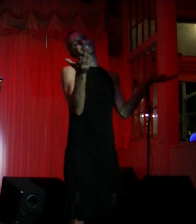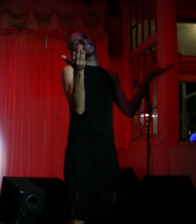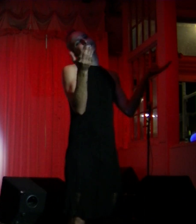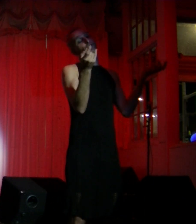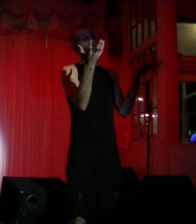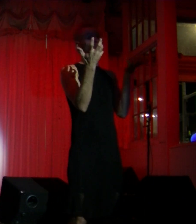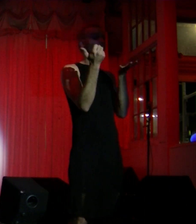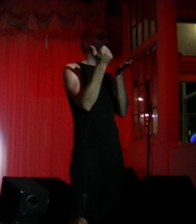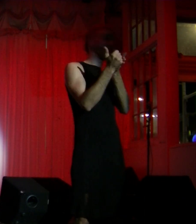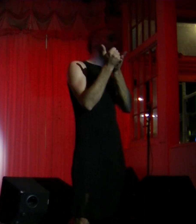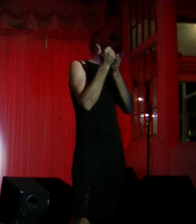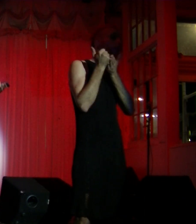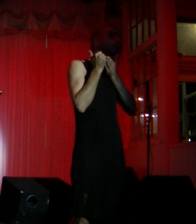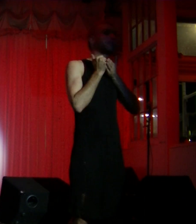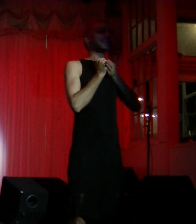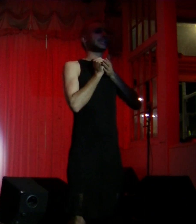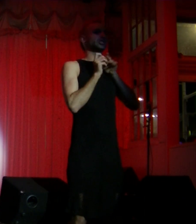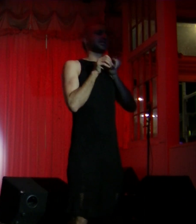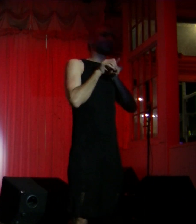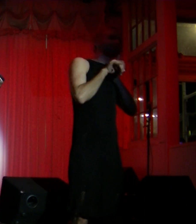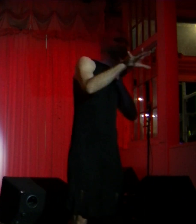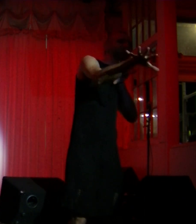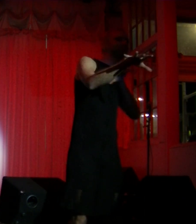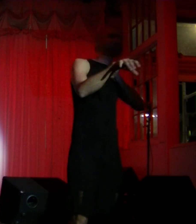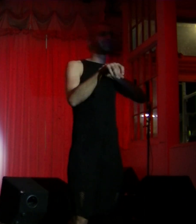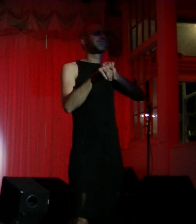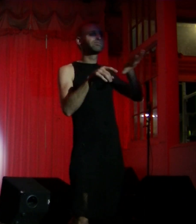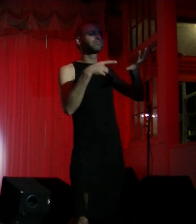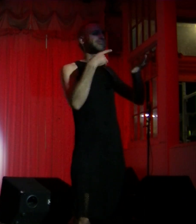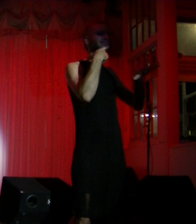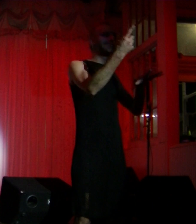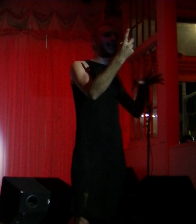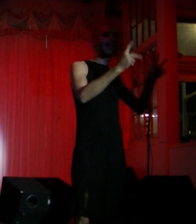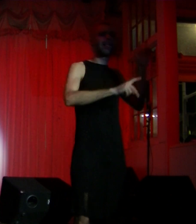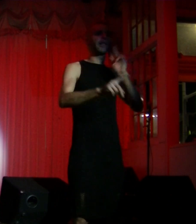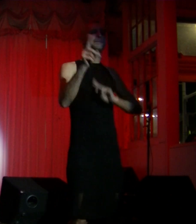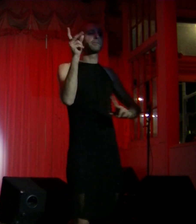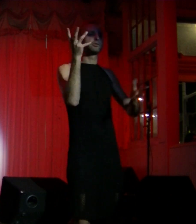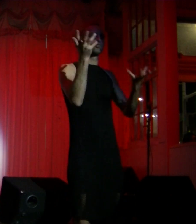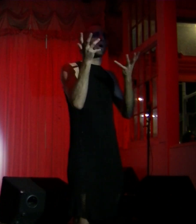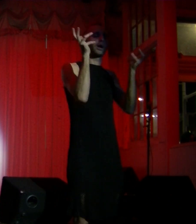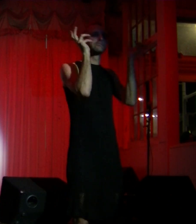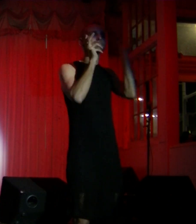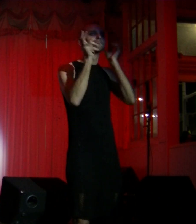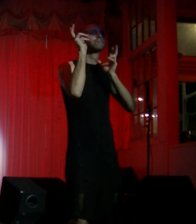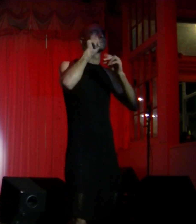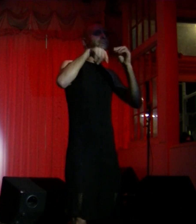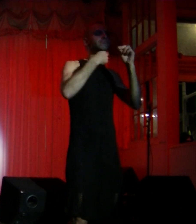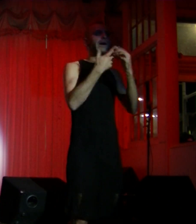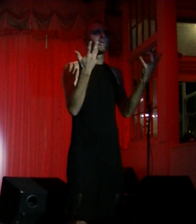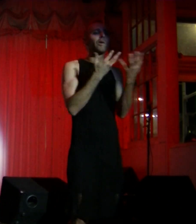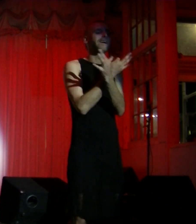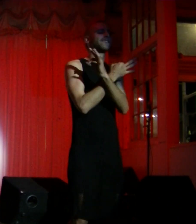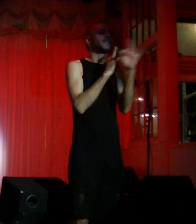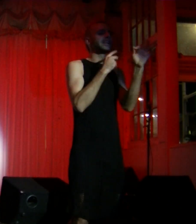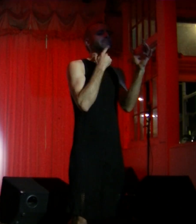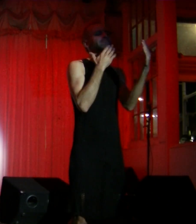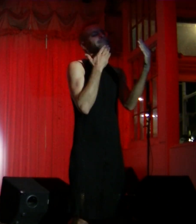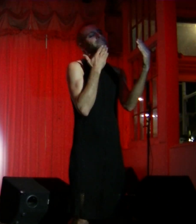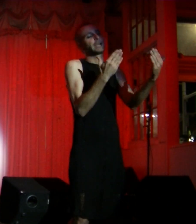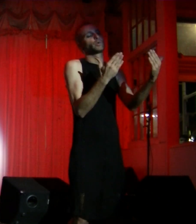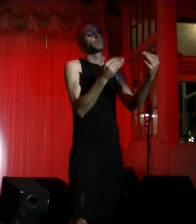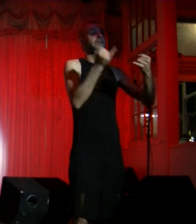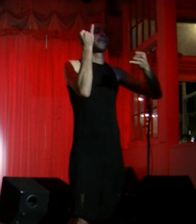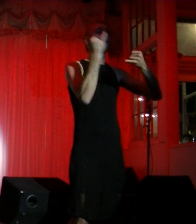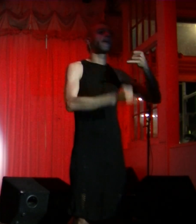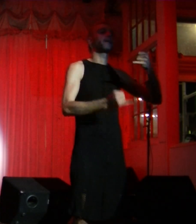want to help me, just like get the word out to anybody that needs to hear about freedom, like I would appreciate it. So the last poem I have is